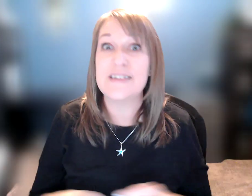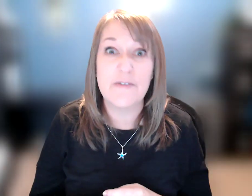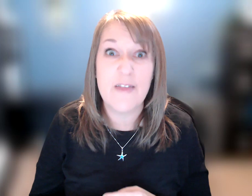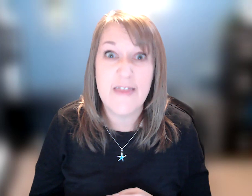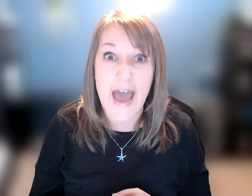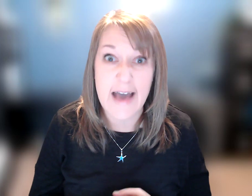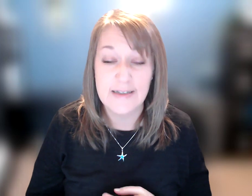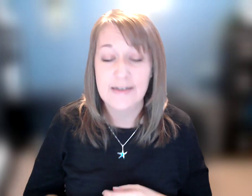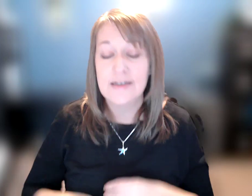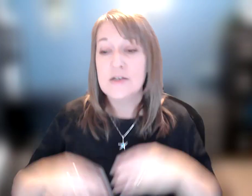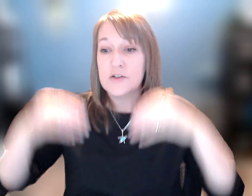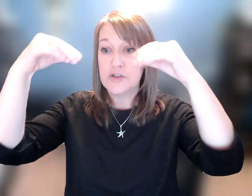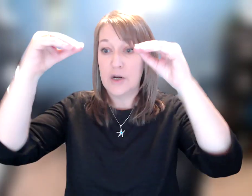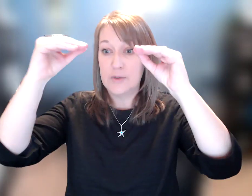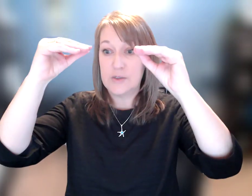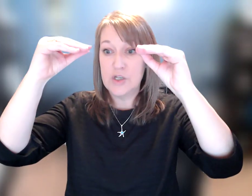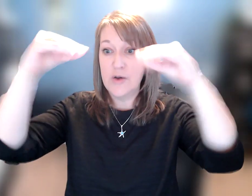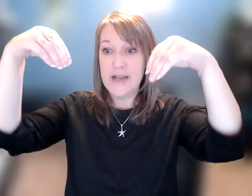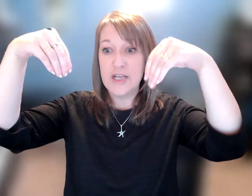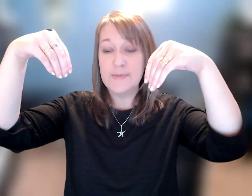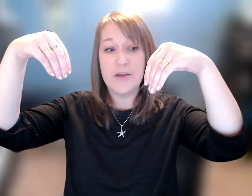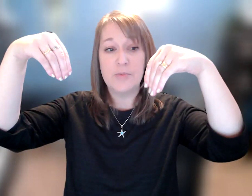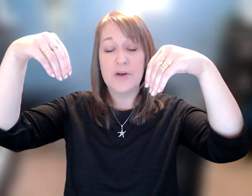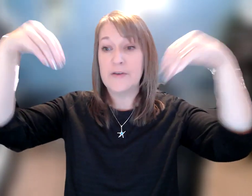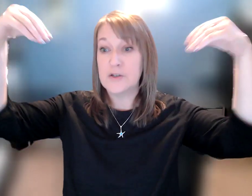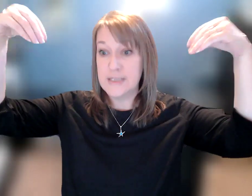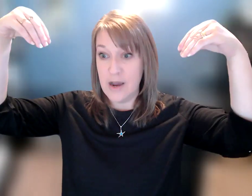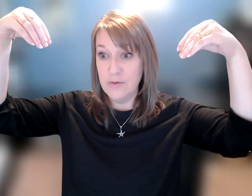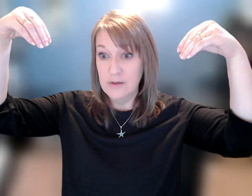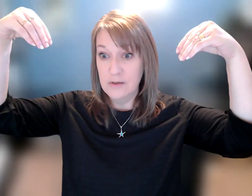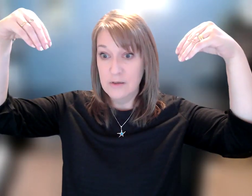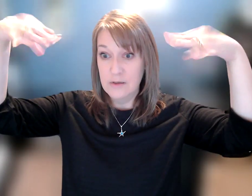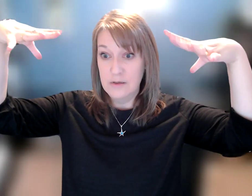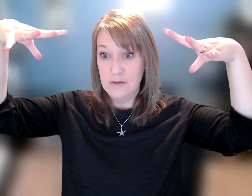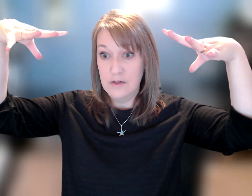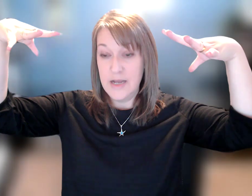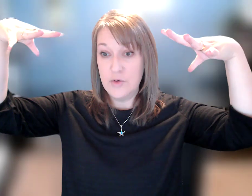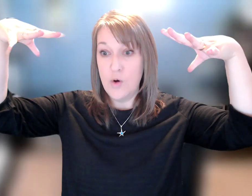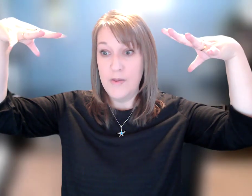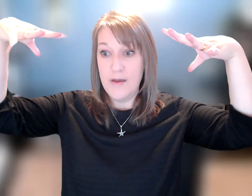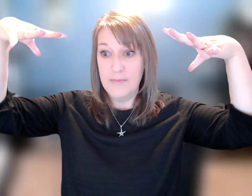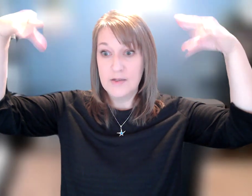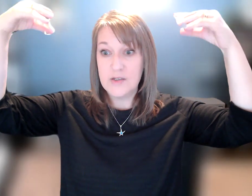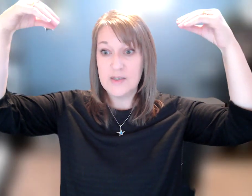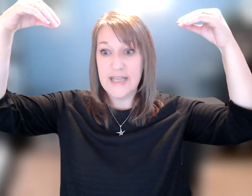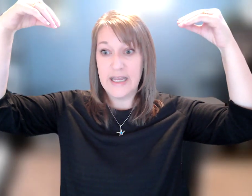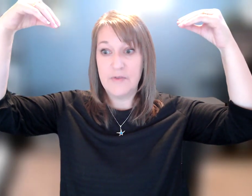for that. So you start with squished O hand shapes and you point your fingers down and you open them. So it's like if the